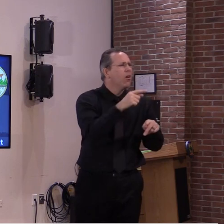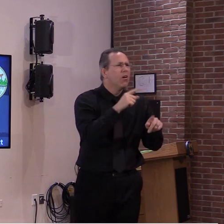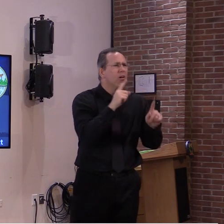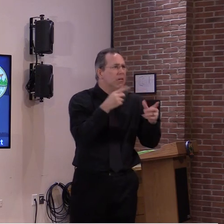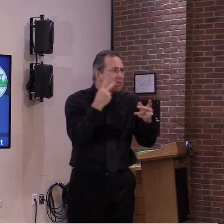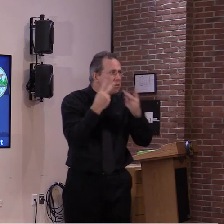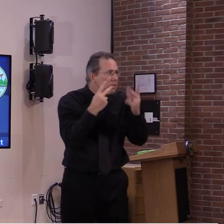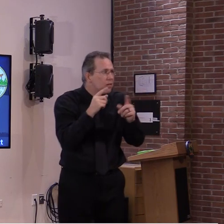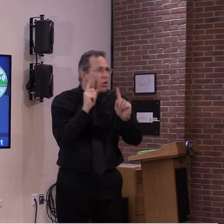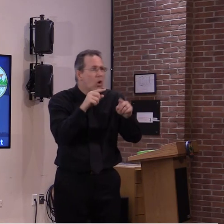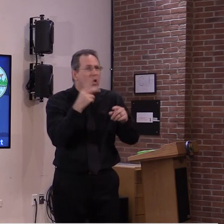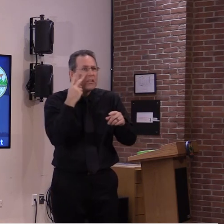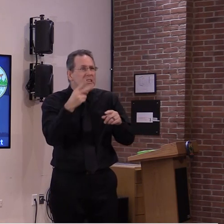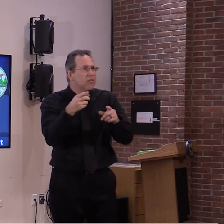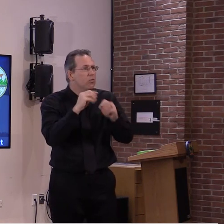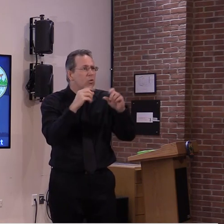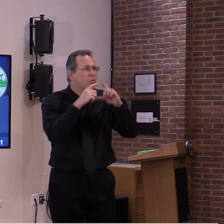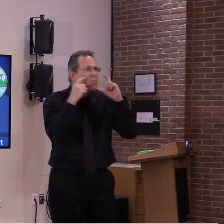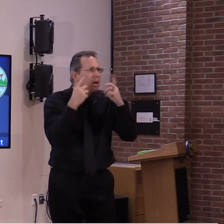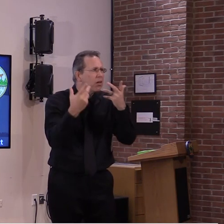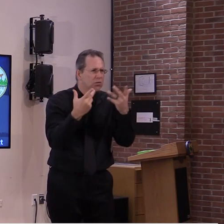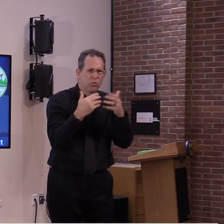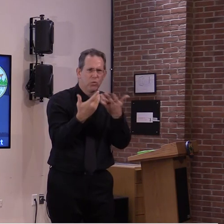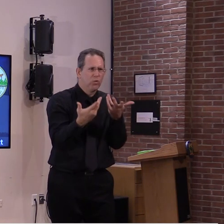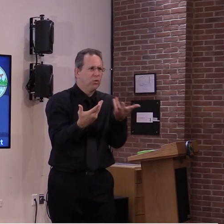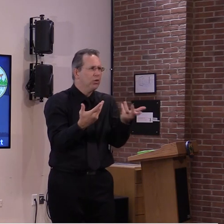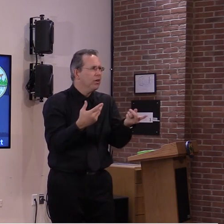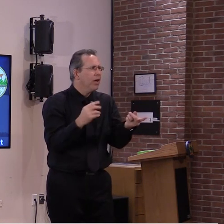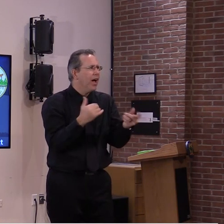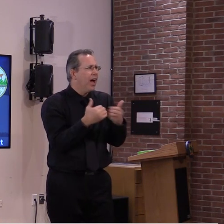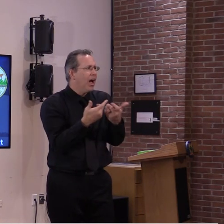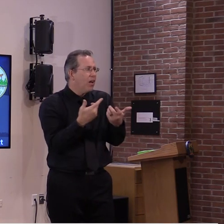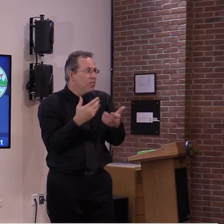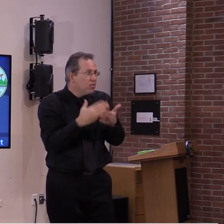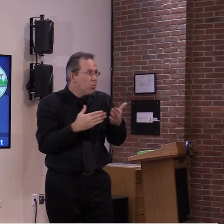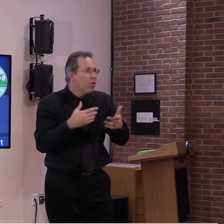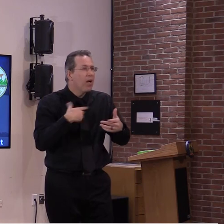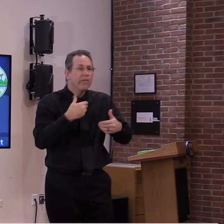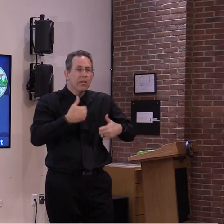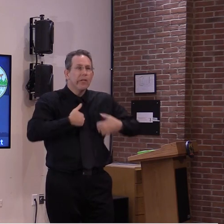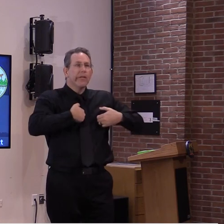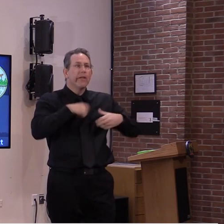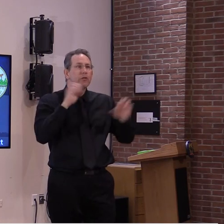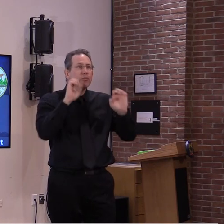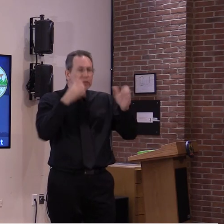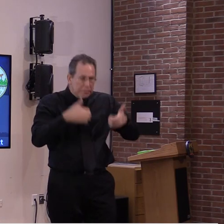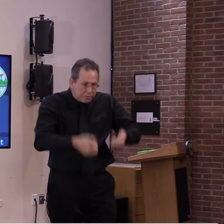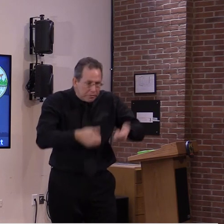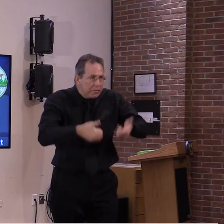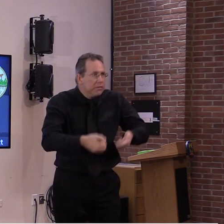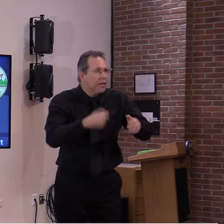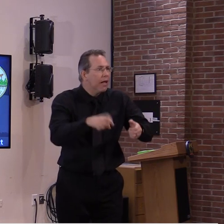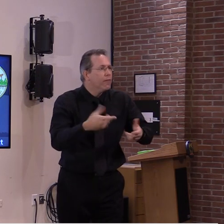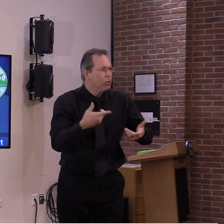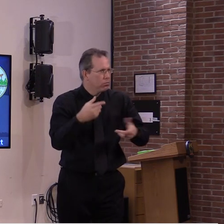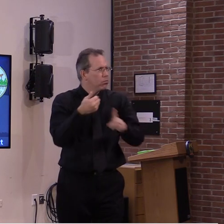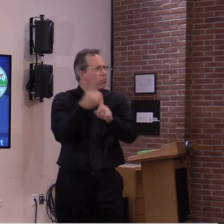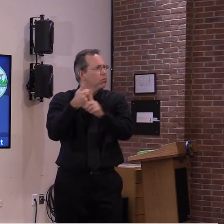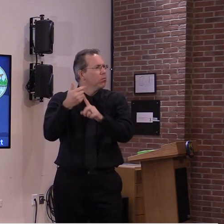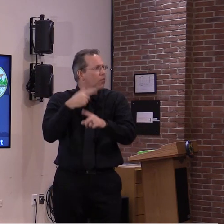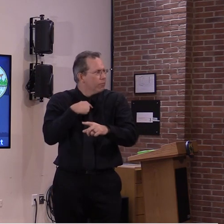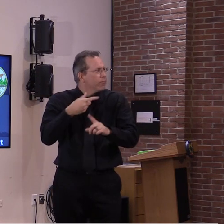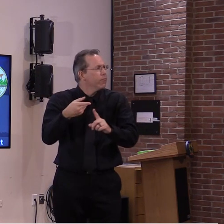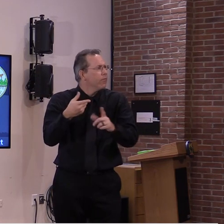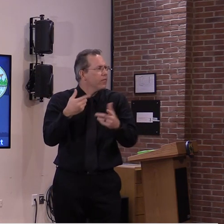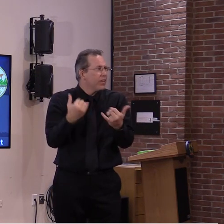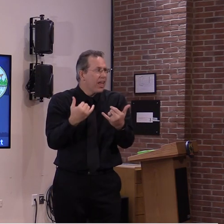to arrive with defibrillators. Now I'm told the ski patrols, and at least two ski resorts have already received